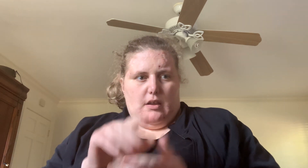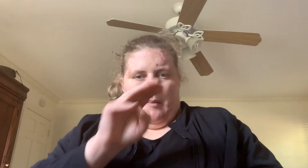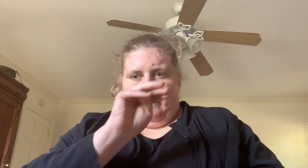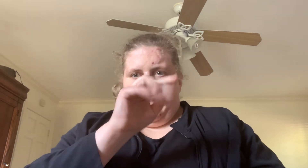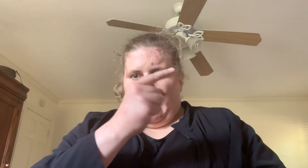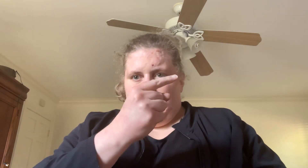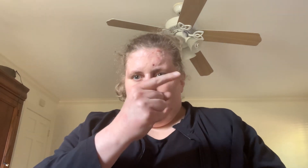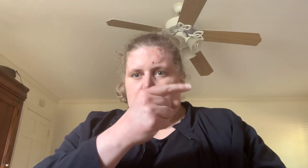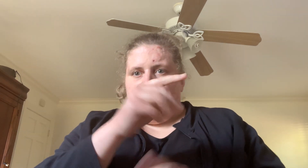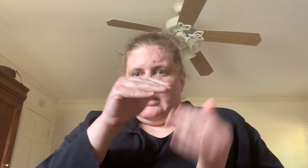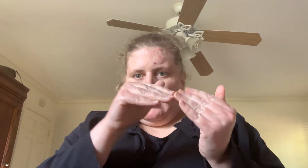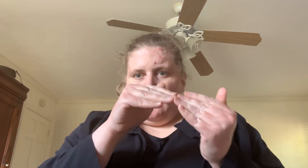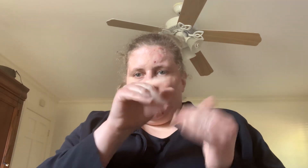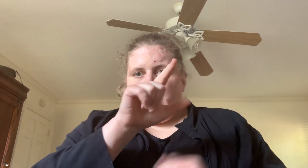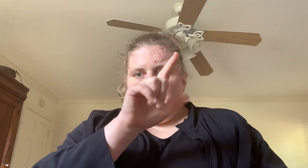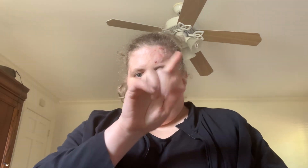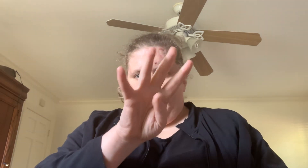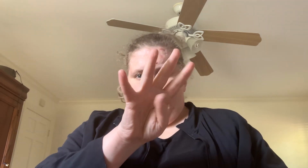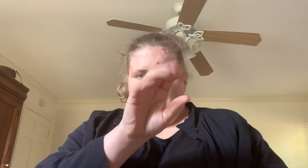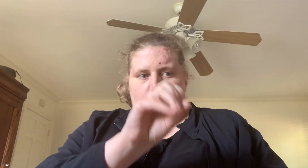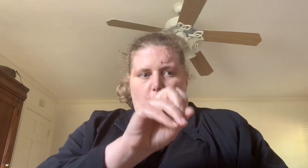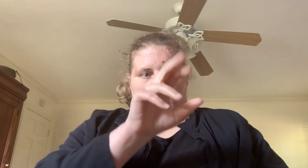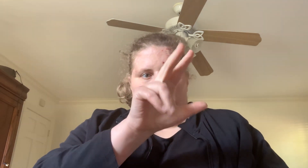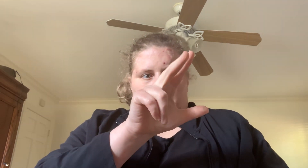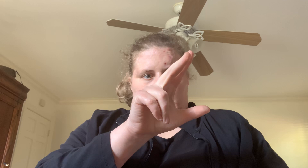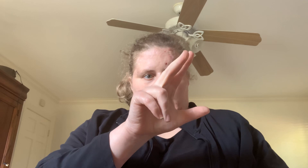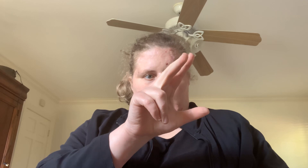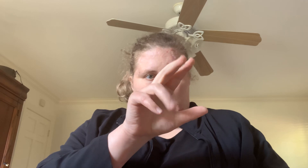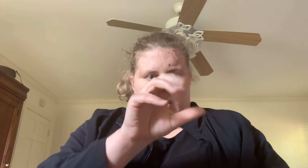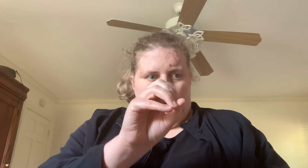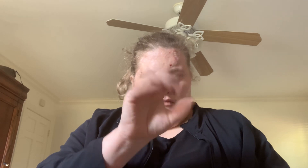24.305. Chlorine, we know, is equal to